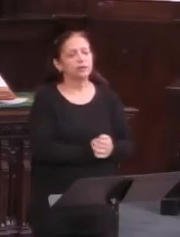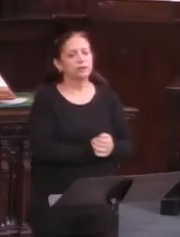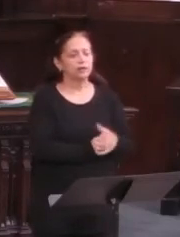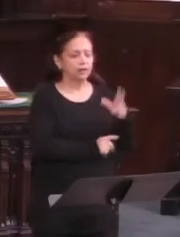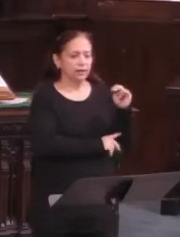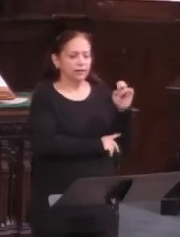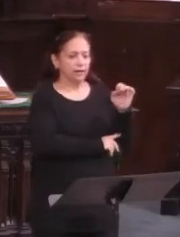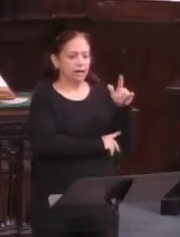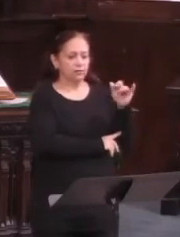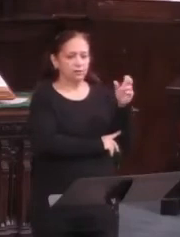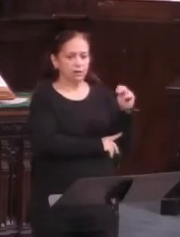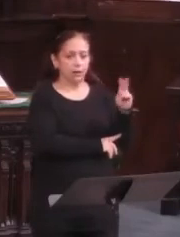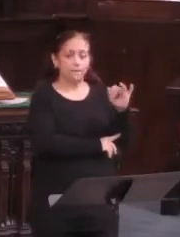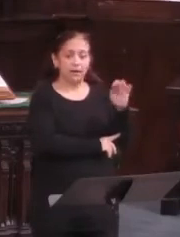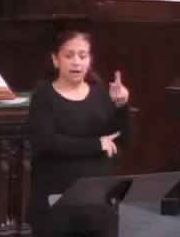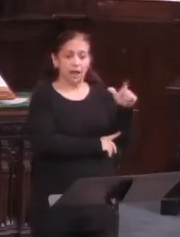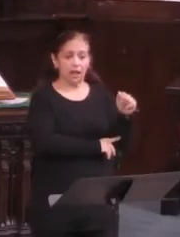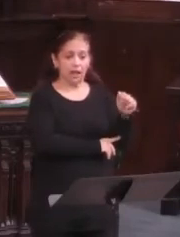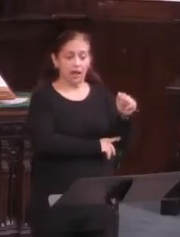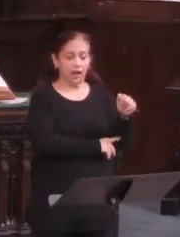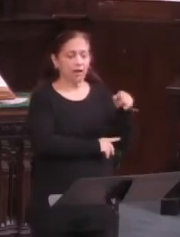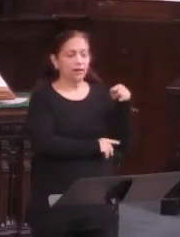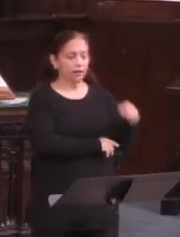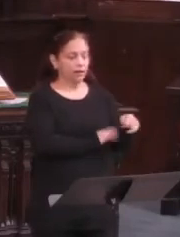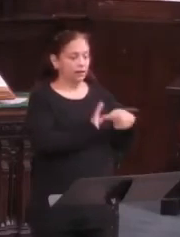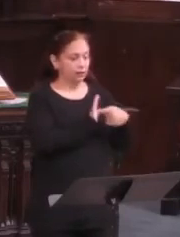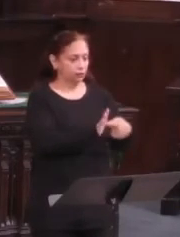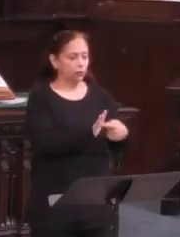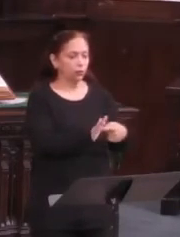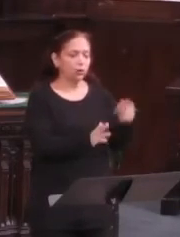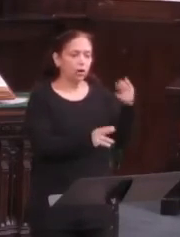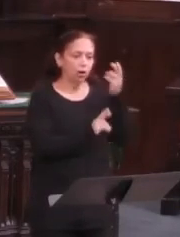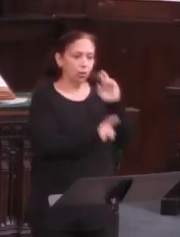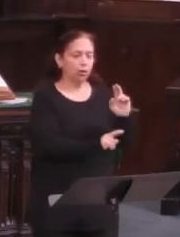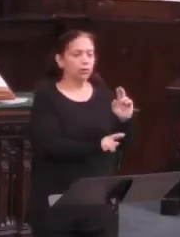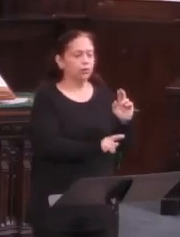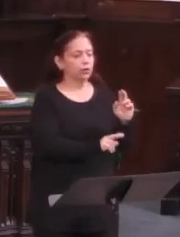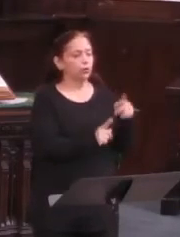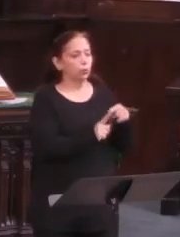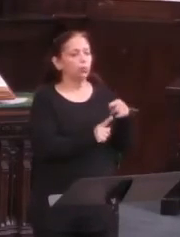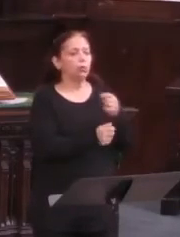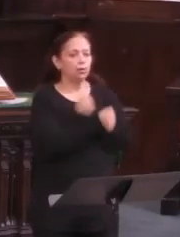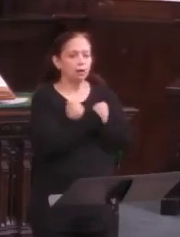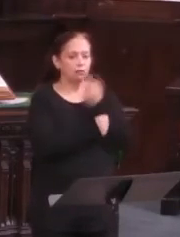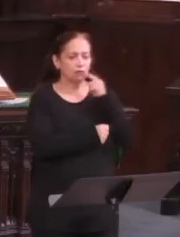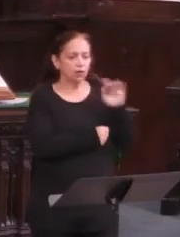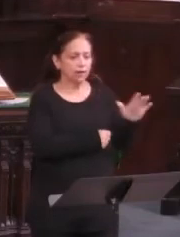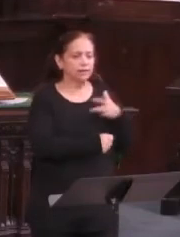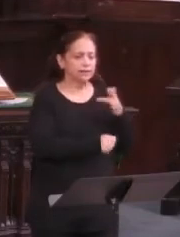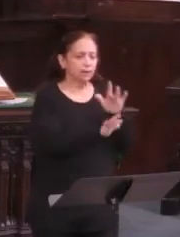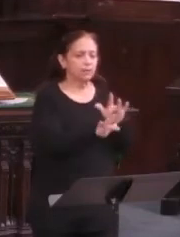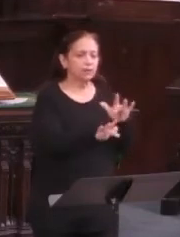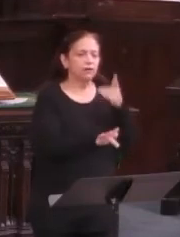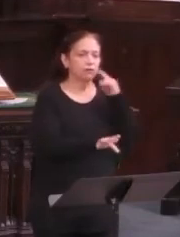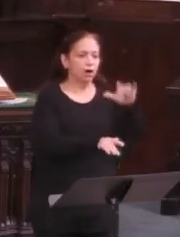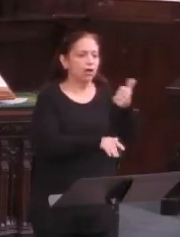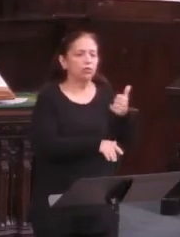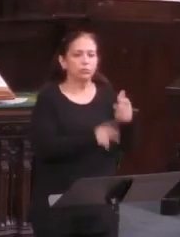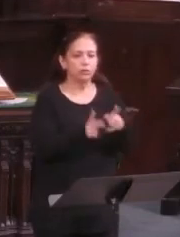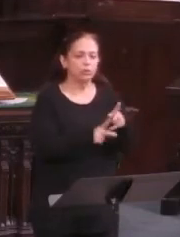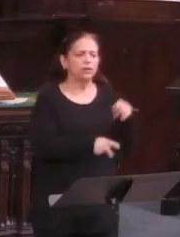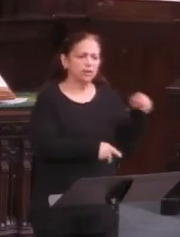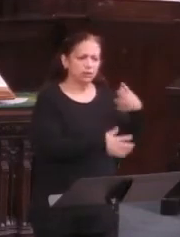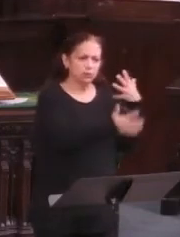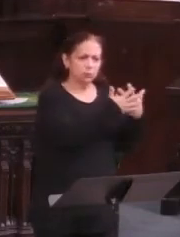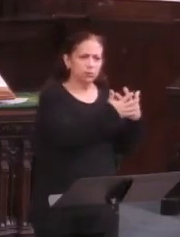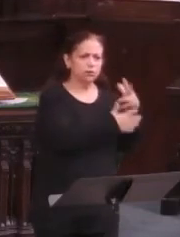Nelson Mandela consistently role modeled a loyalty to love through his empathy for others. He was imprisoned for nearly 30